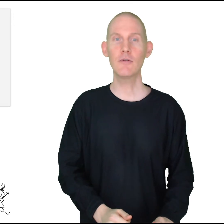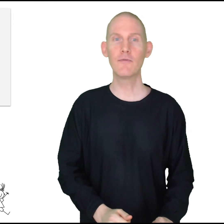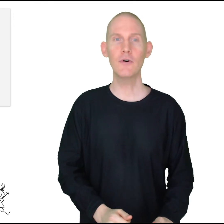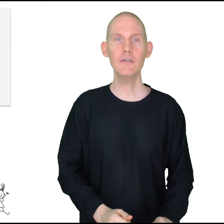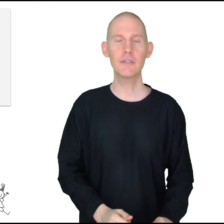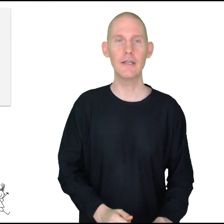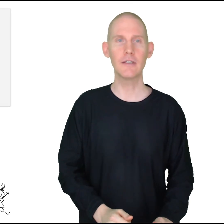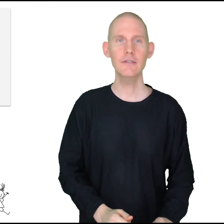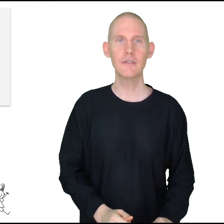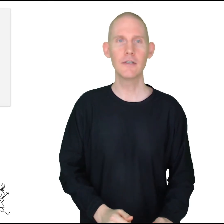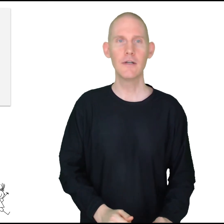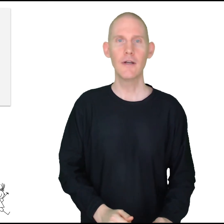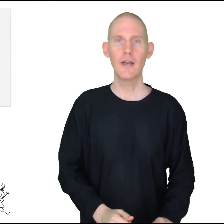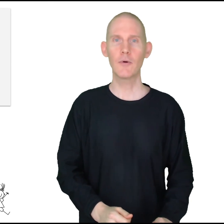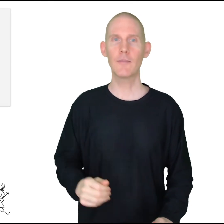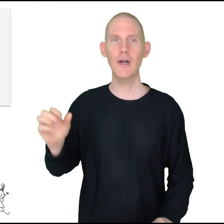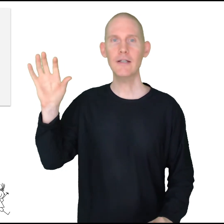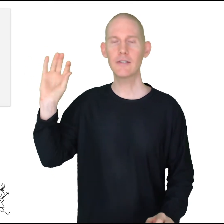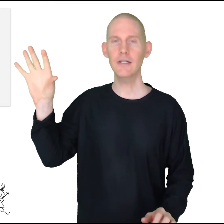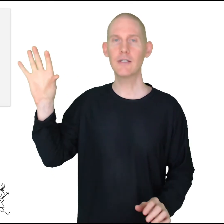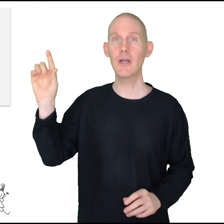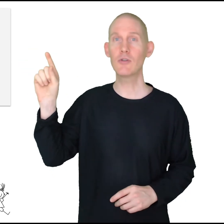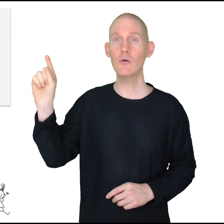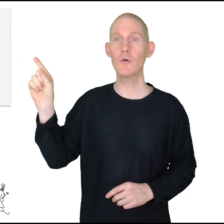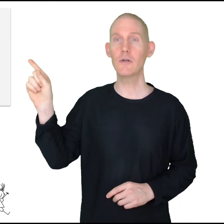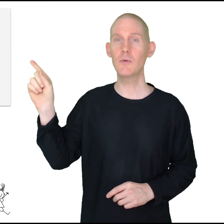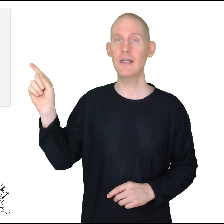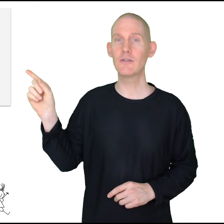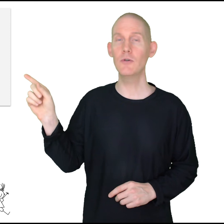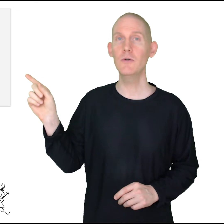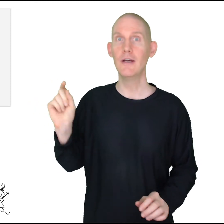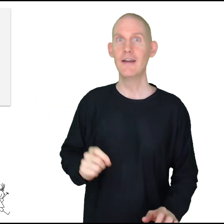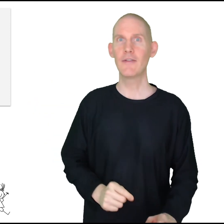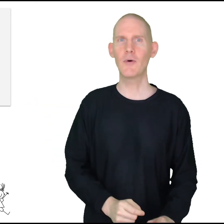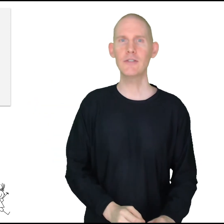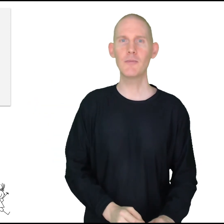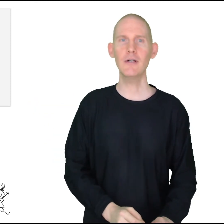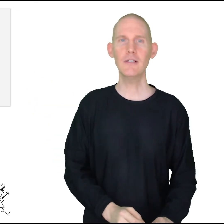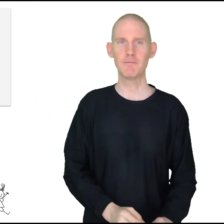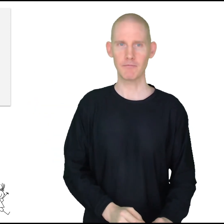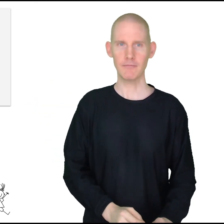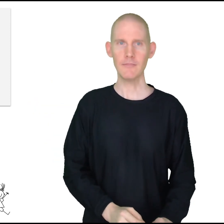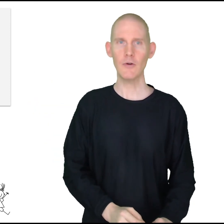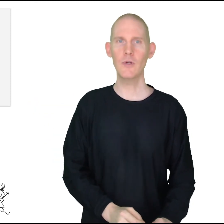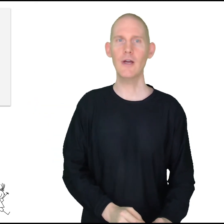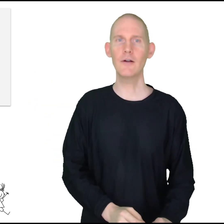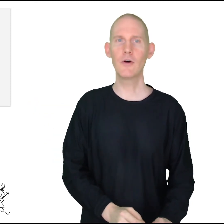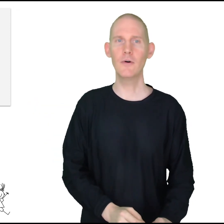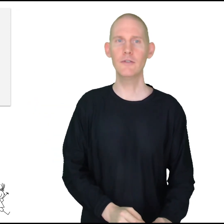full sentence, and we're going to practice this and make sure once we get to the question mark, we are going